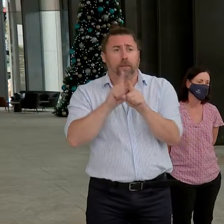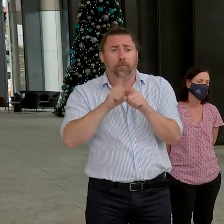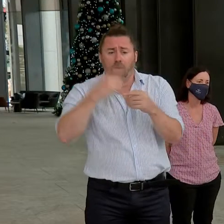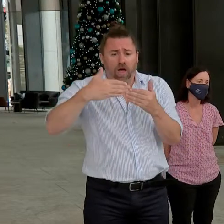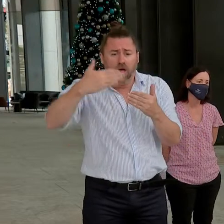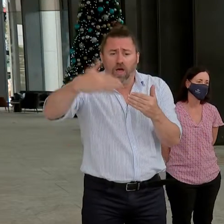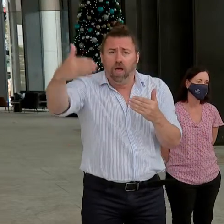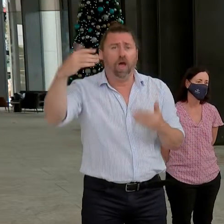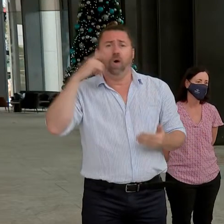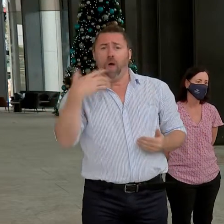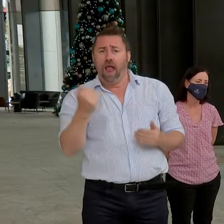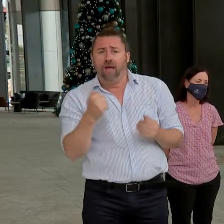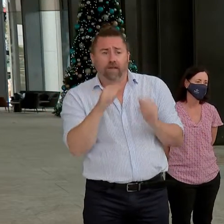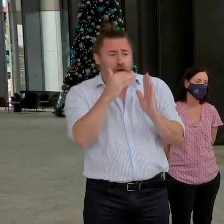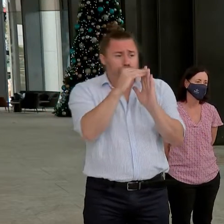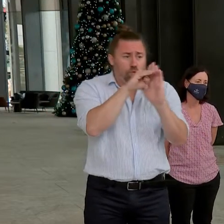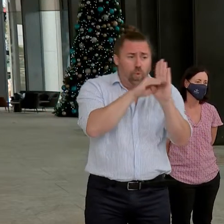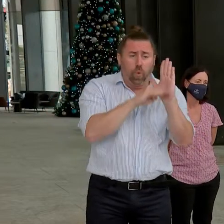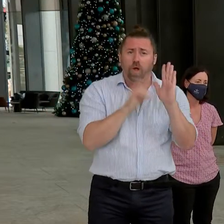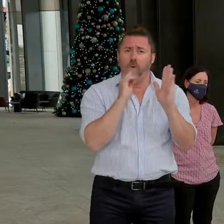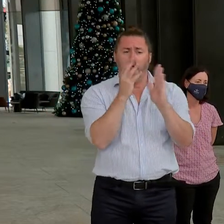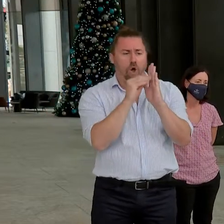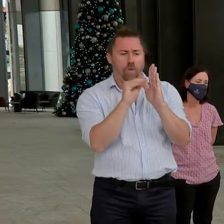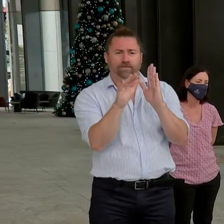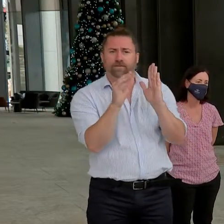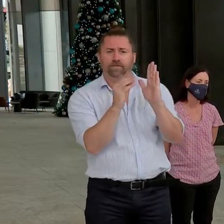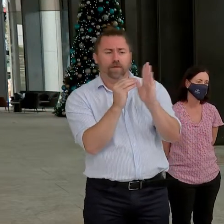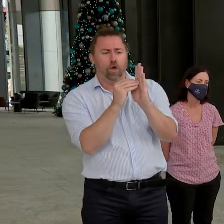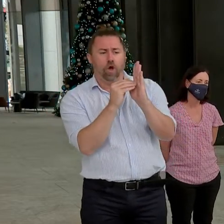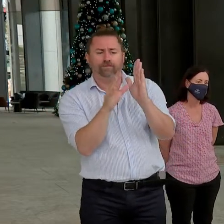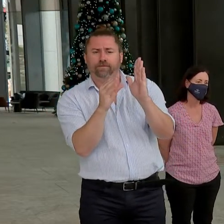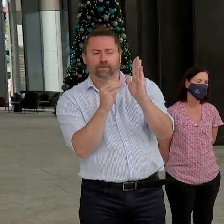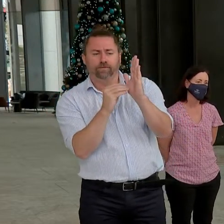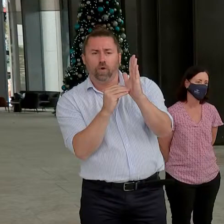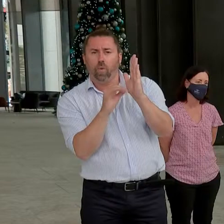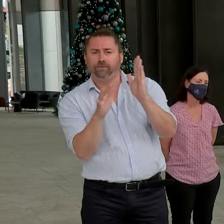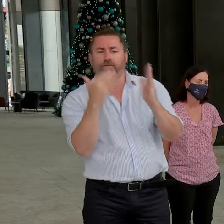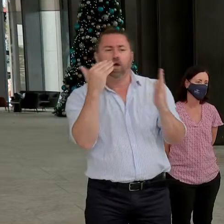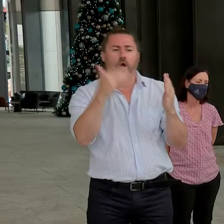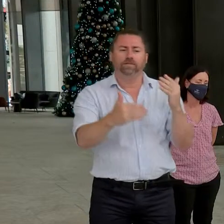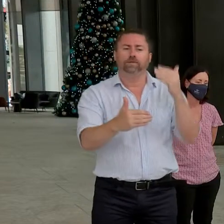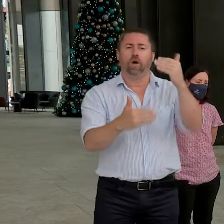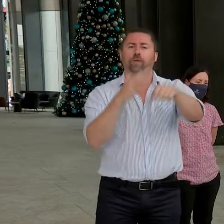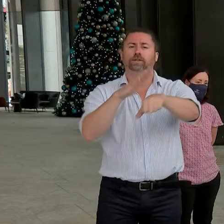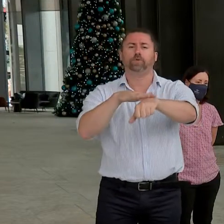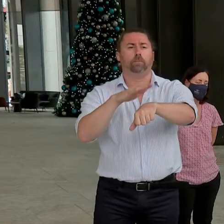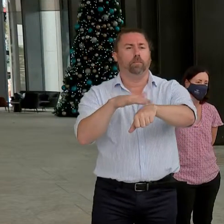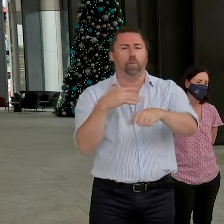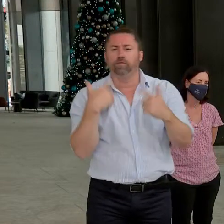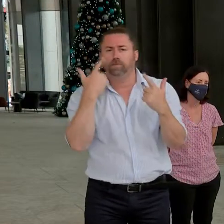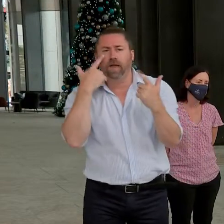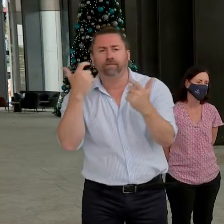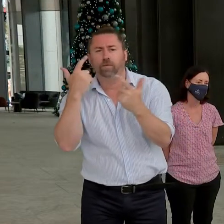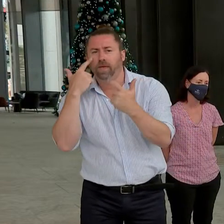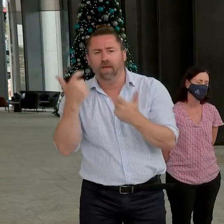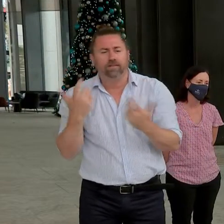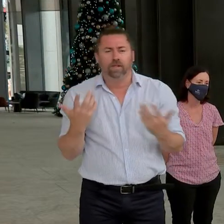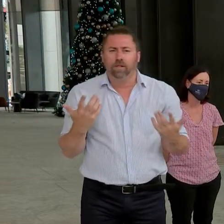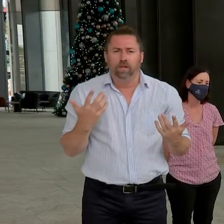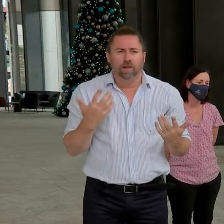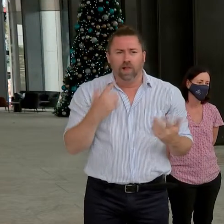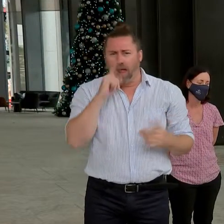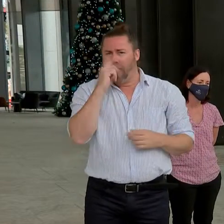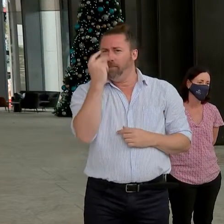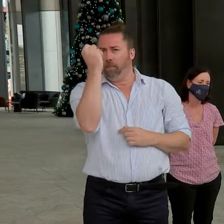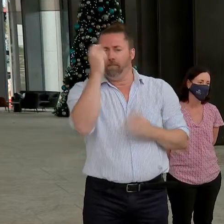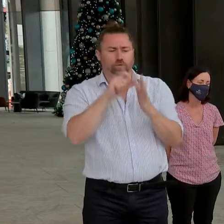gradually winding back, slowly and cautiously, on many of the measures that we are taking. There may be some bumps